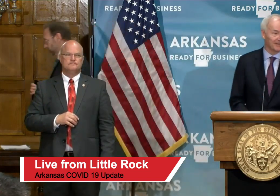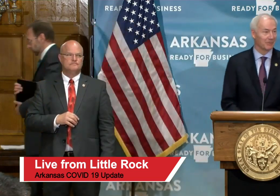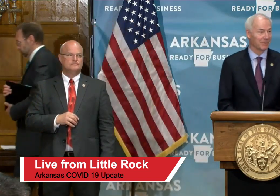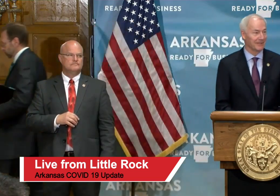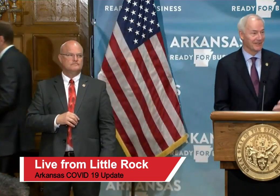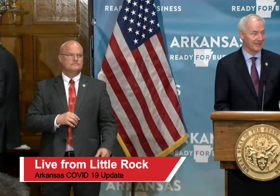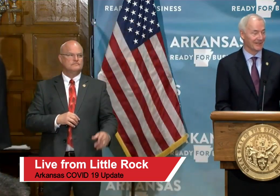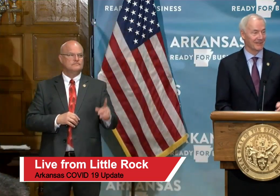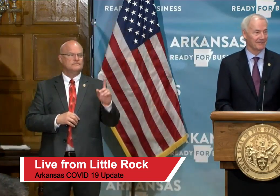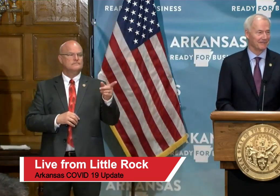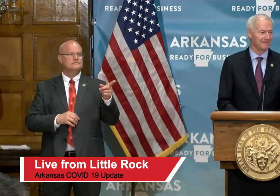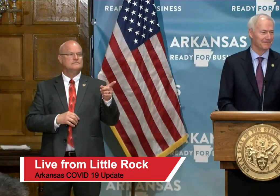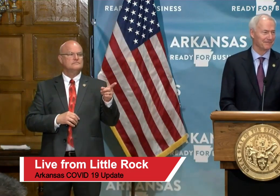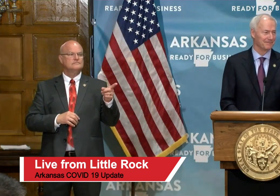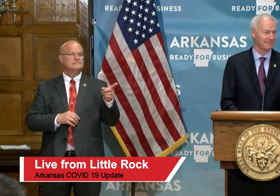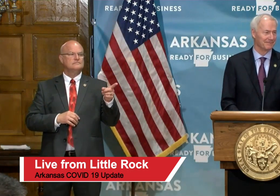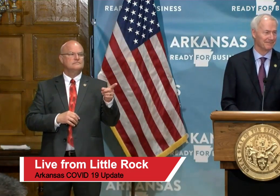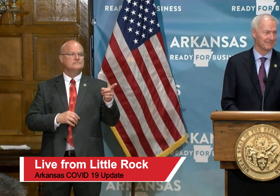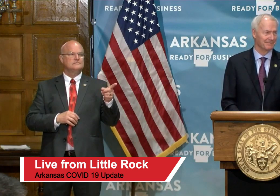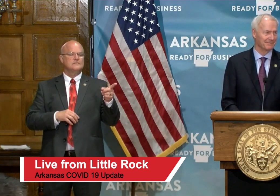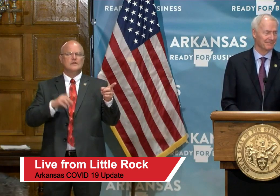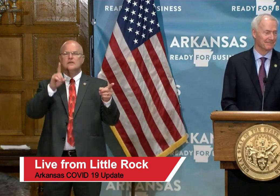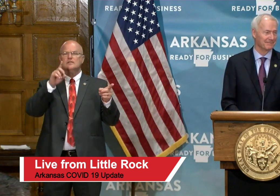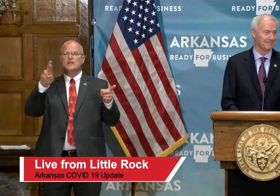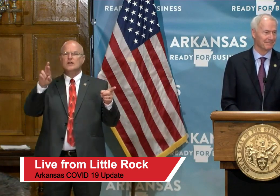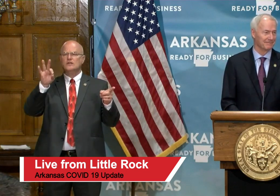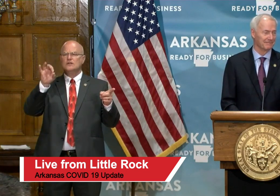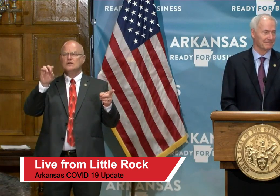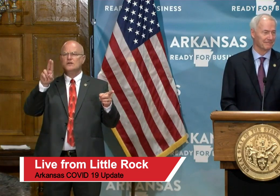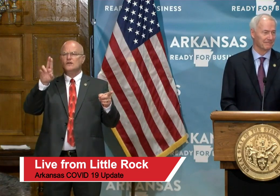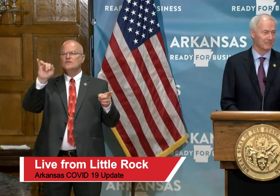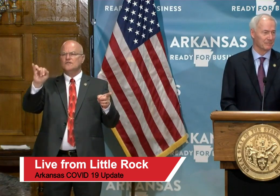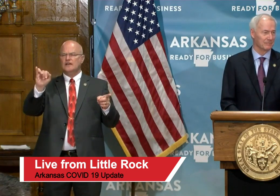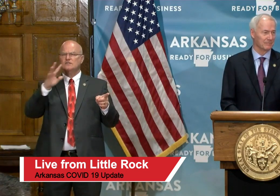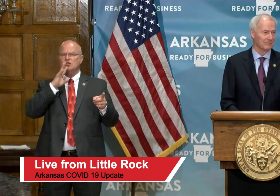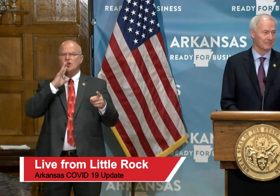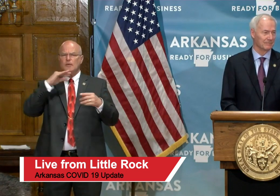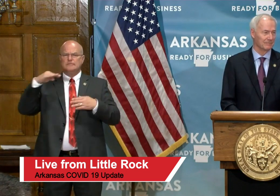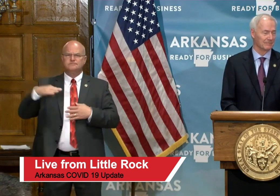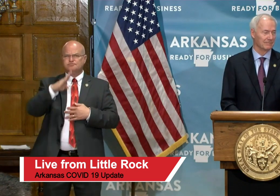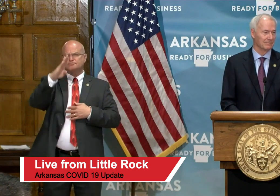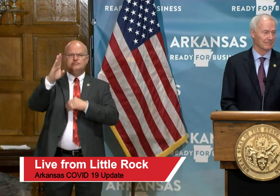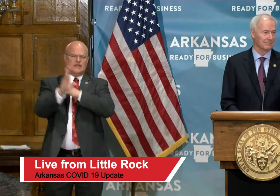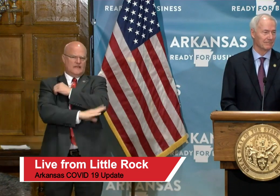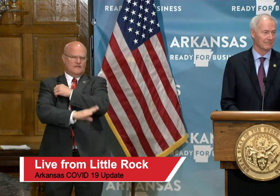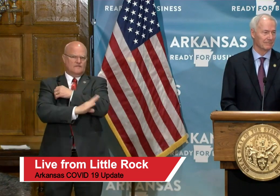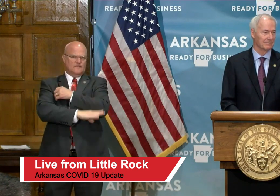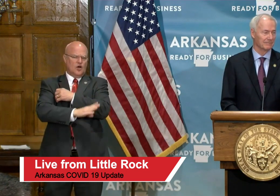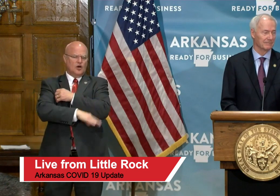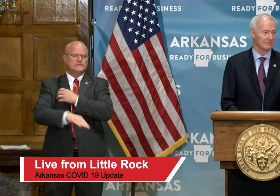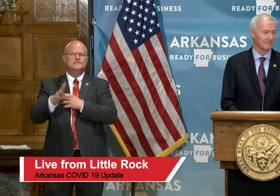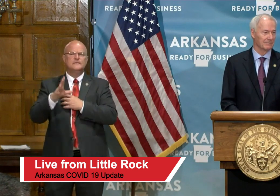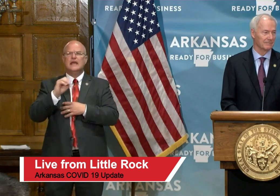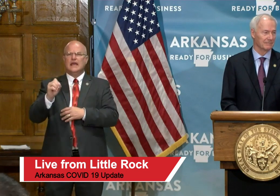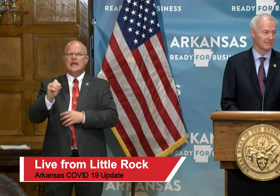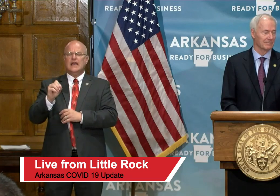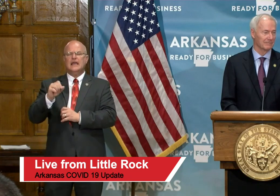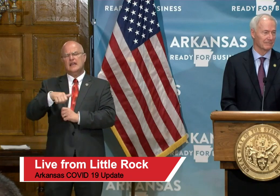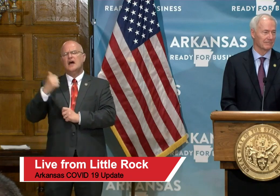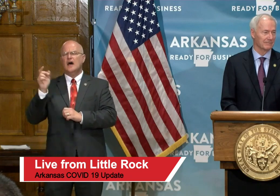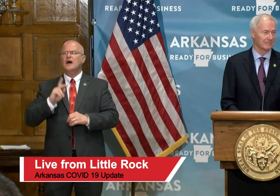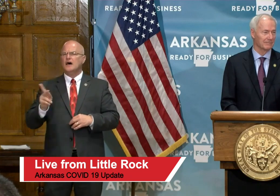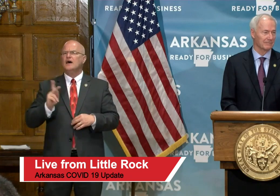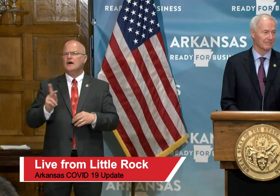To the table, please. So Dr. Fauci was talking about a resurgence in the fall, and I guess other